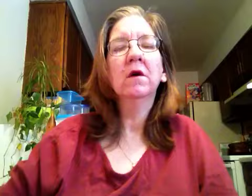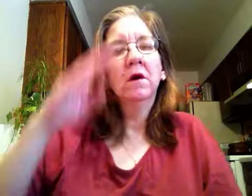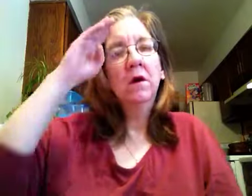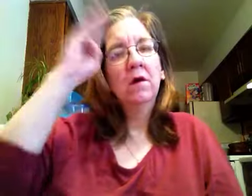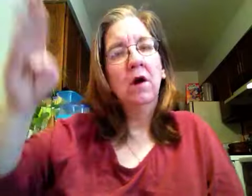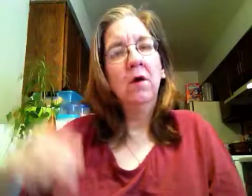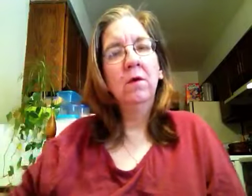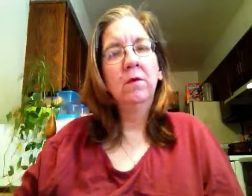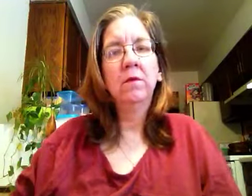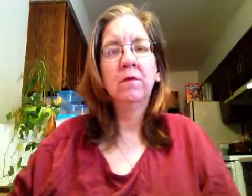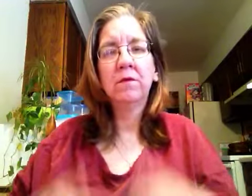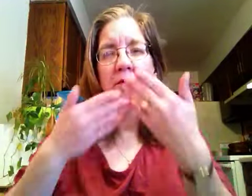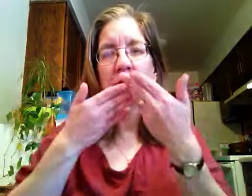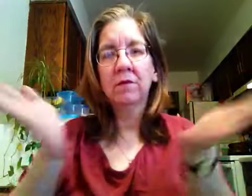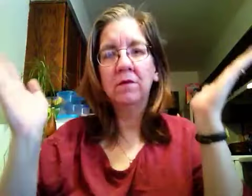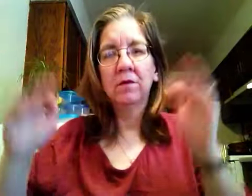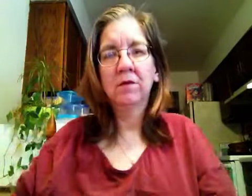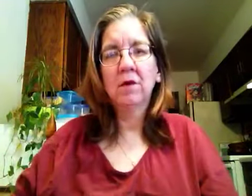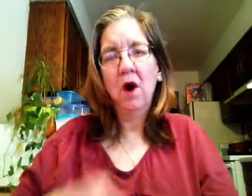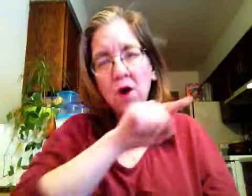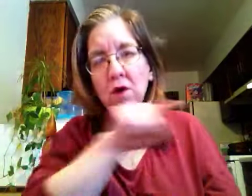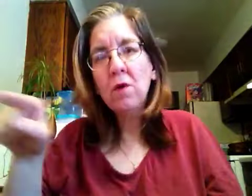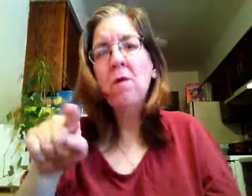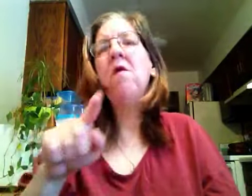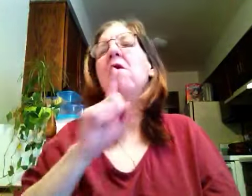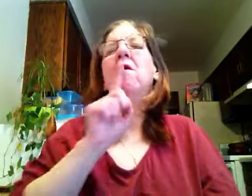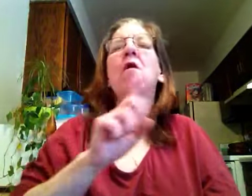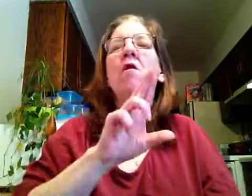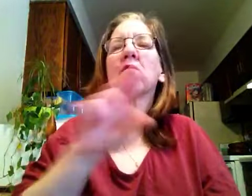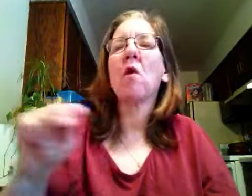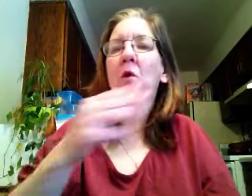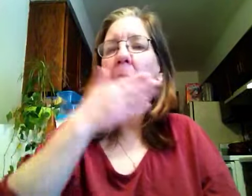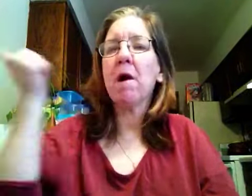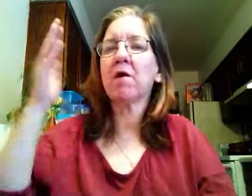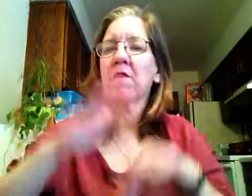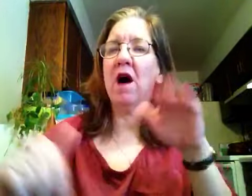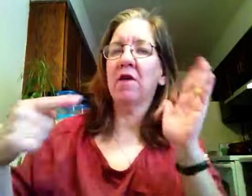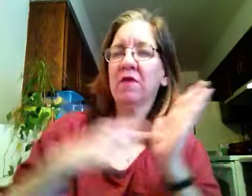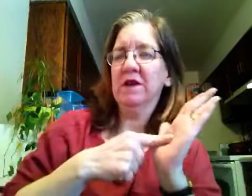Right. No, can't get it.